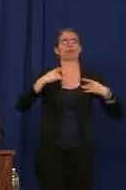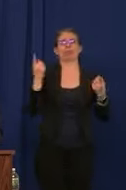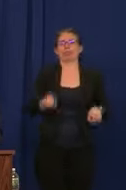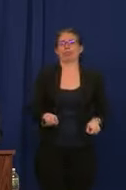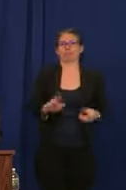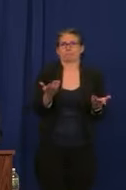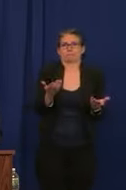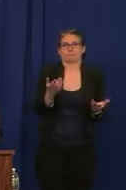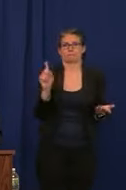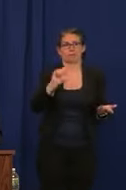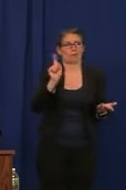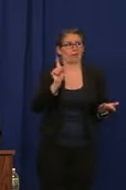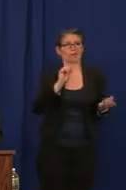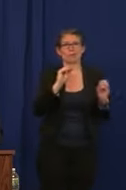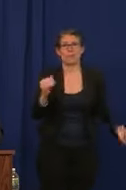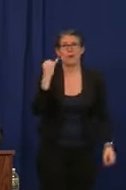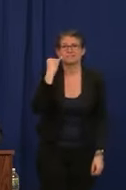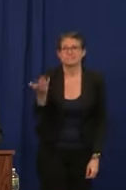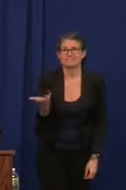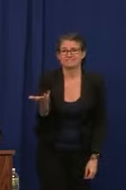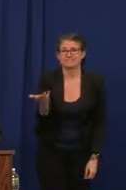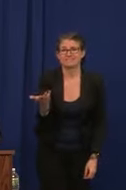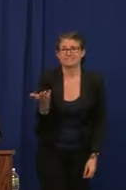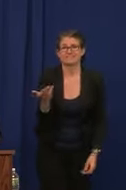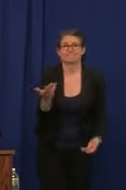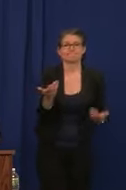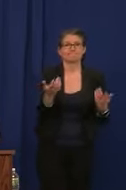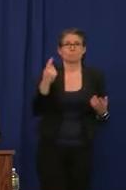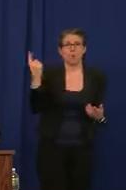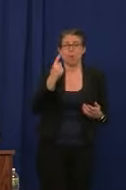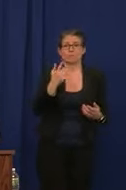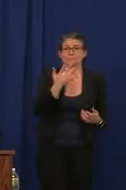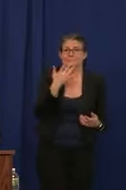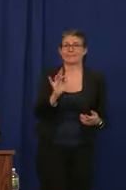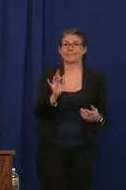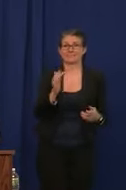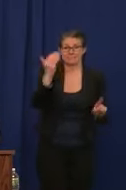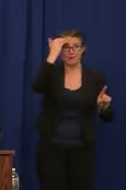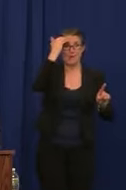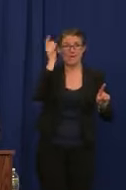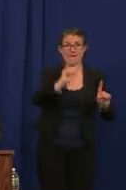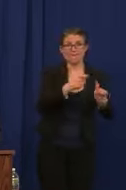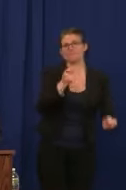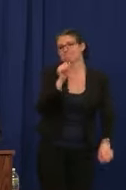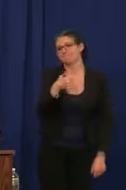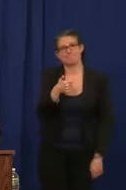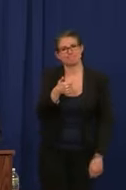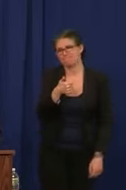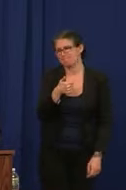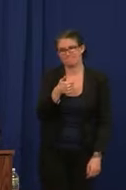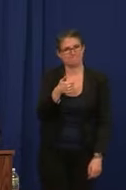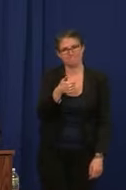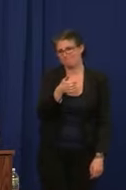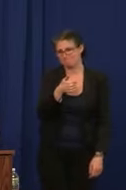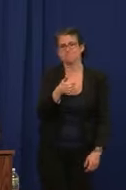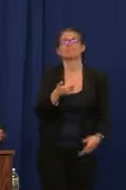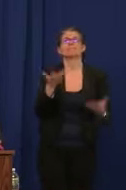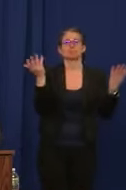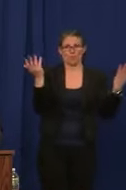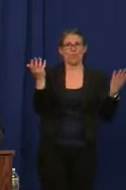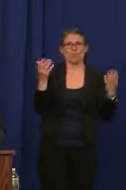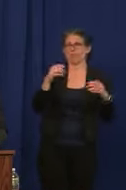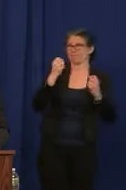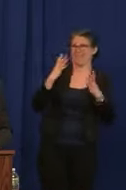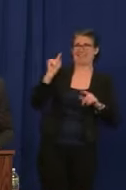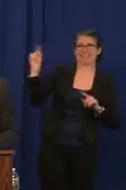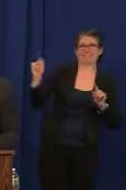so in counties like York, Cumberland, and Penobscot, where community transmission is occurring, which means it's all